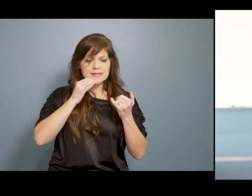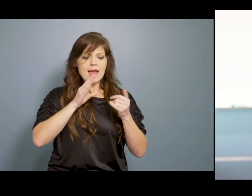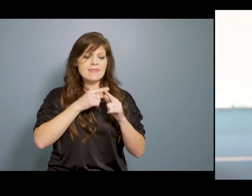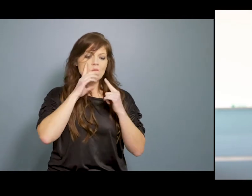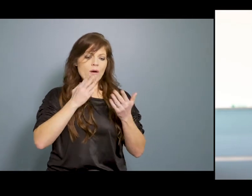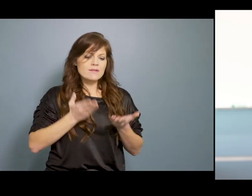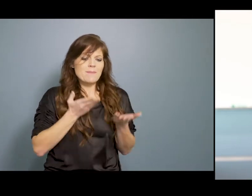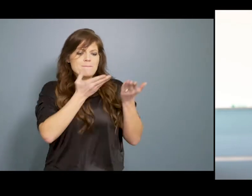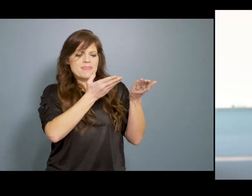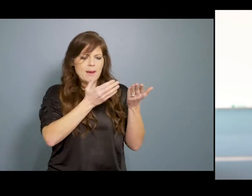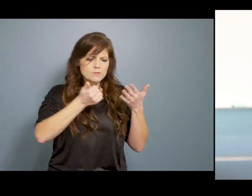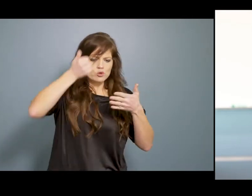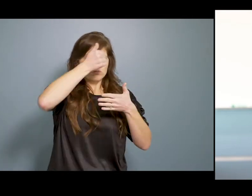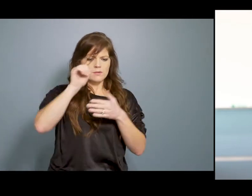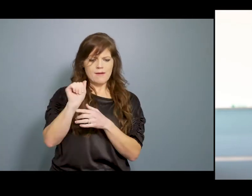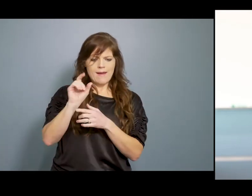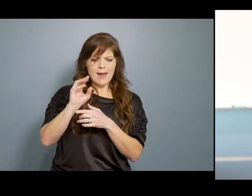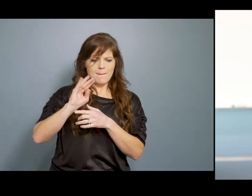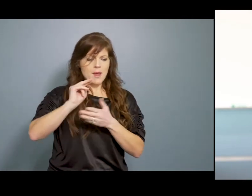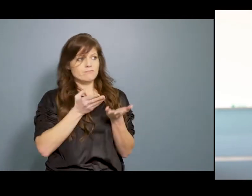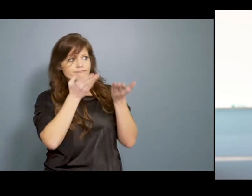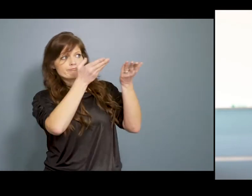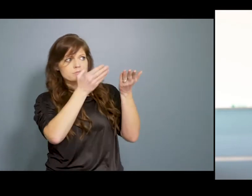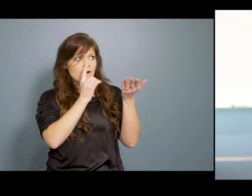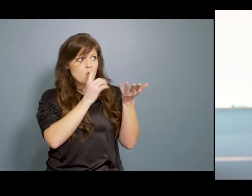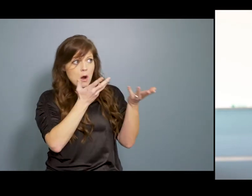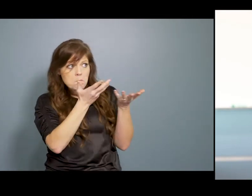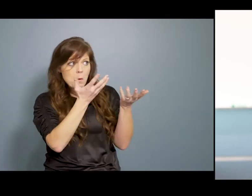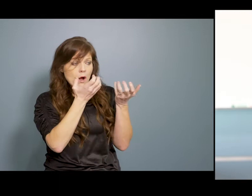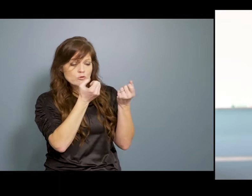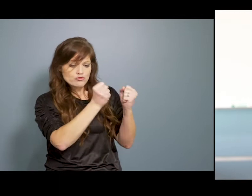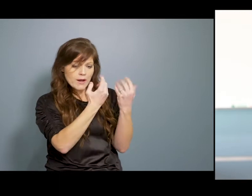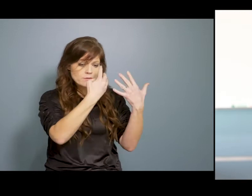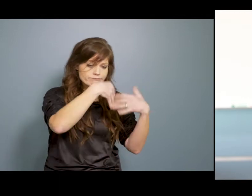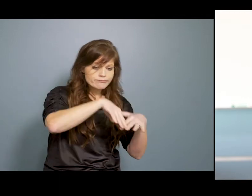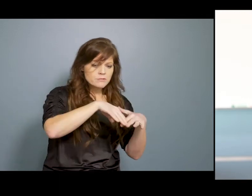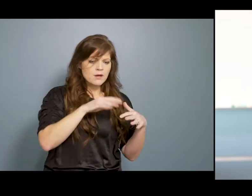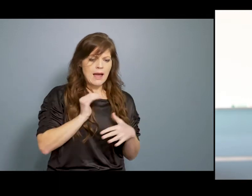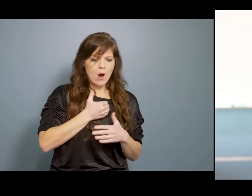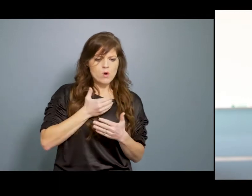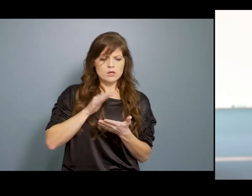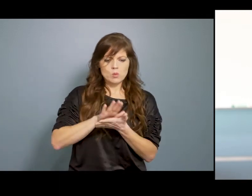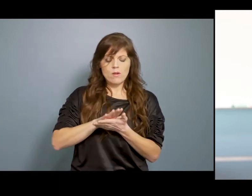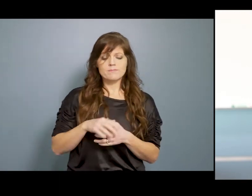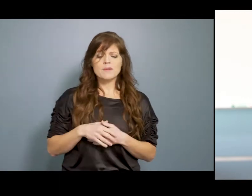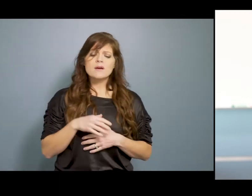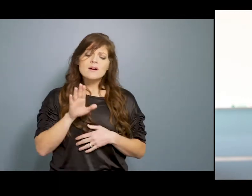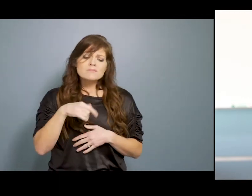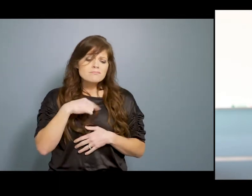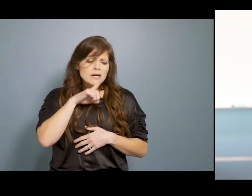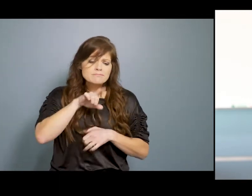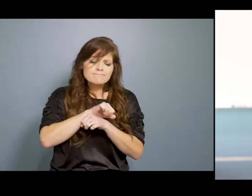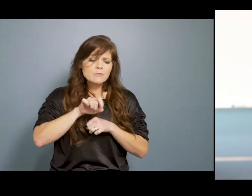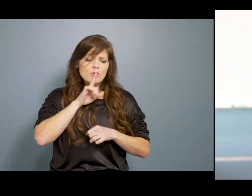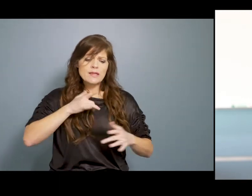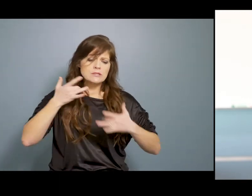2020 has been a very challenging year for all of us, and that's no different for all of us at Staff Senate. I've been super excited and honored to be able to work